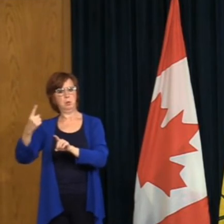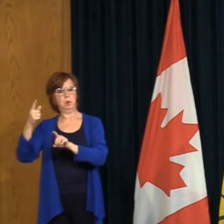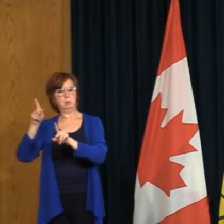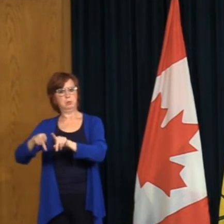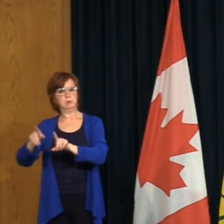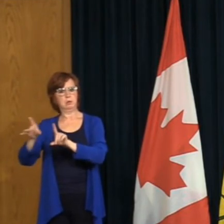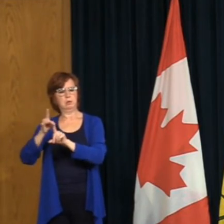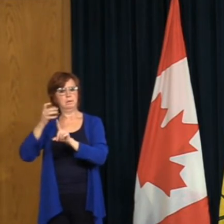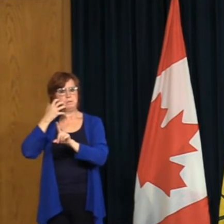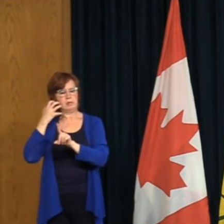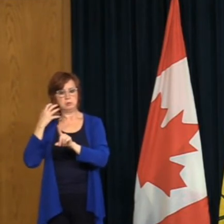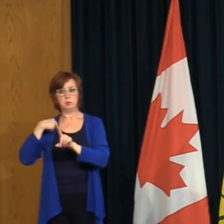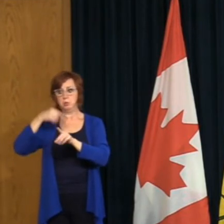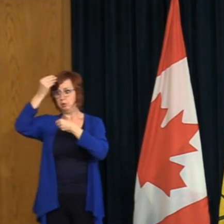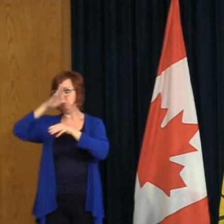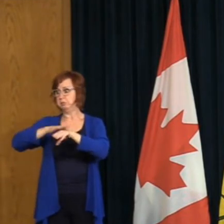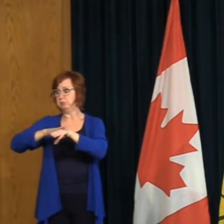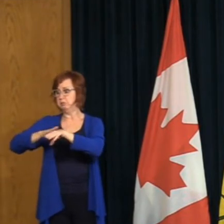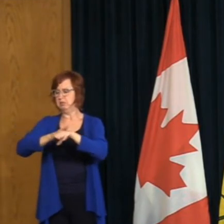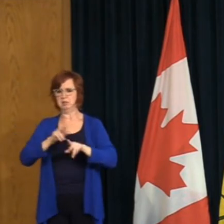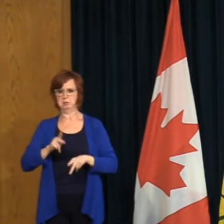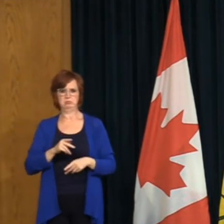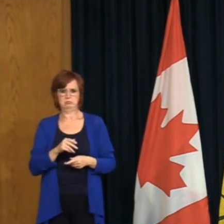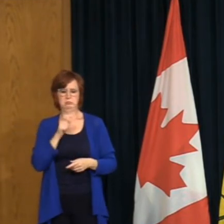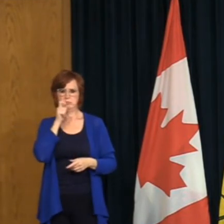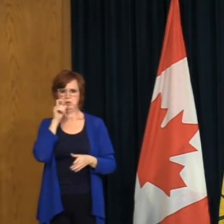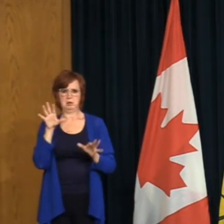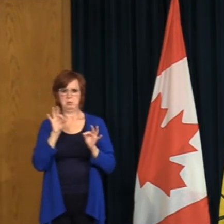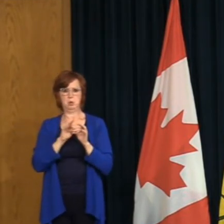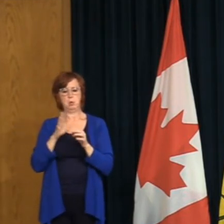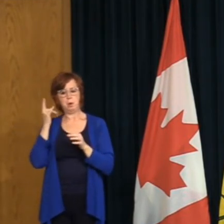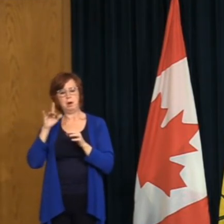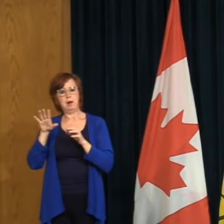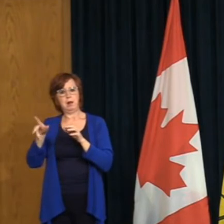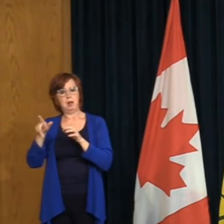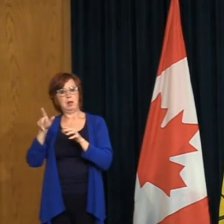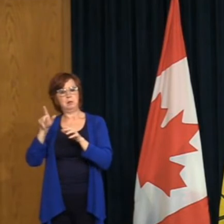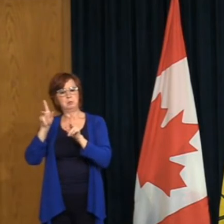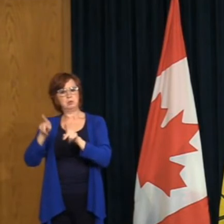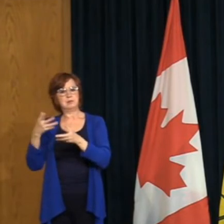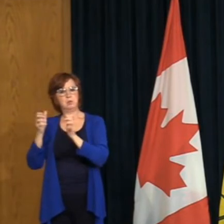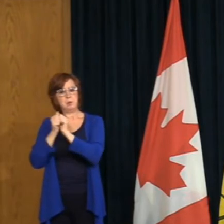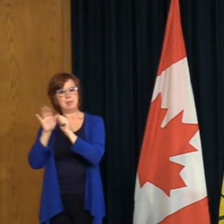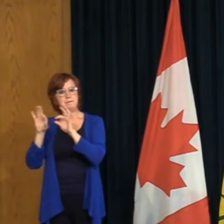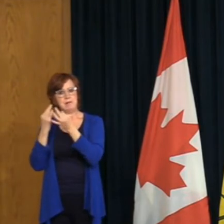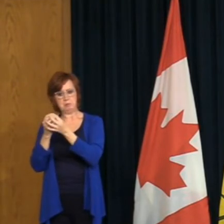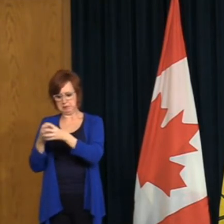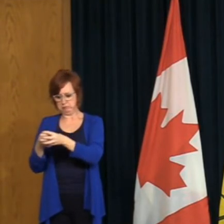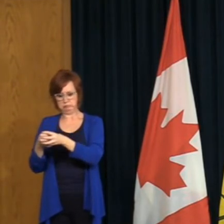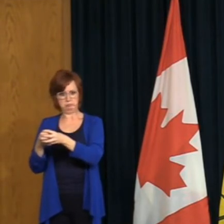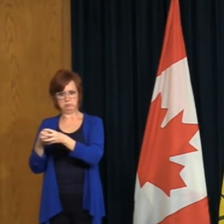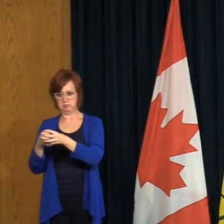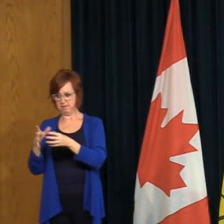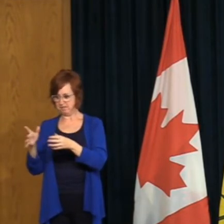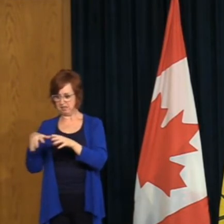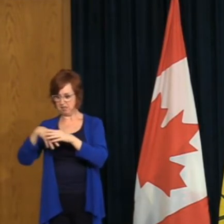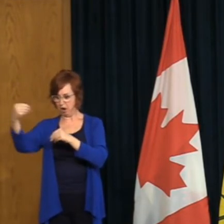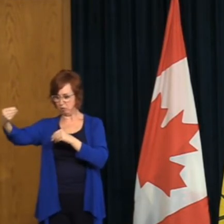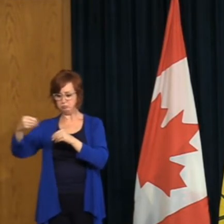remind ourselves of the fact that even when case numbers are very low and things seem to be very quiet, you can certainly get